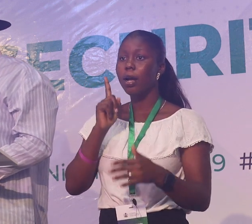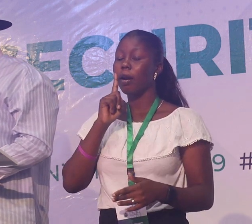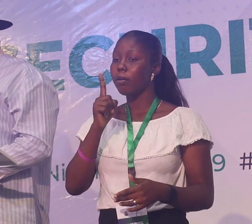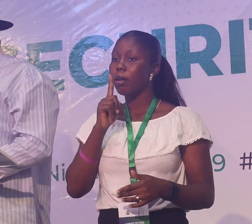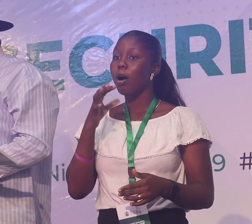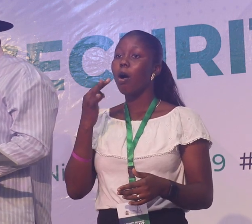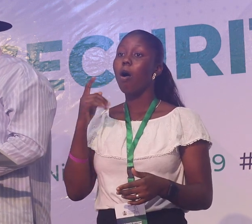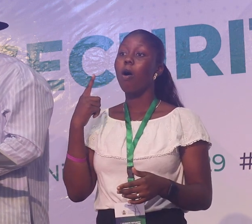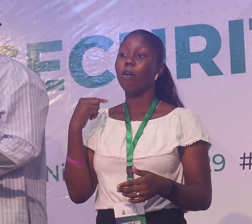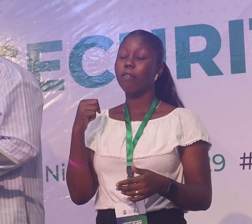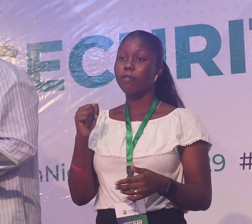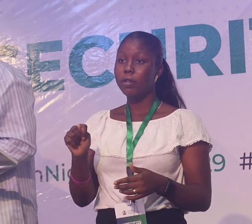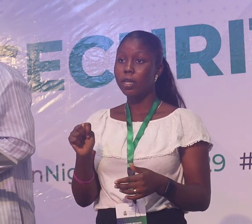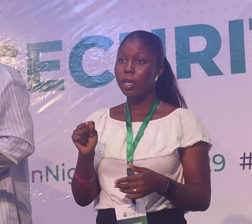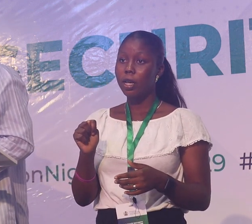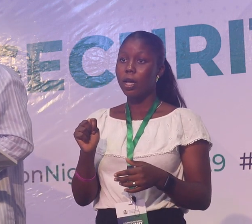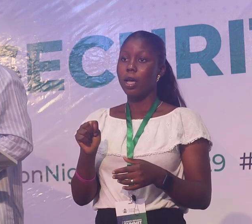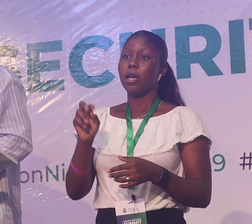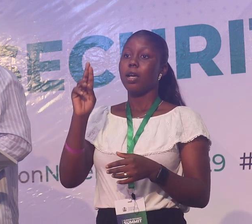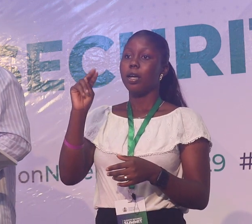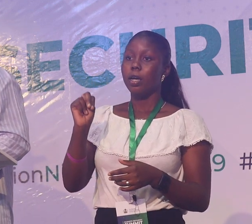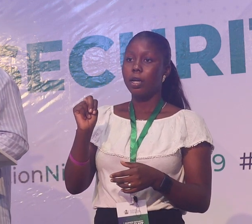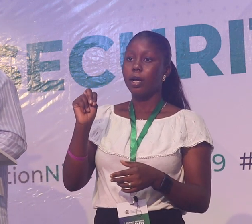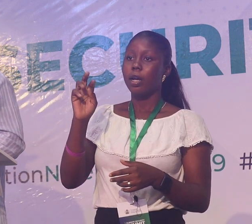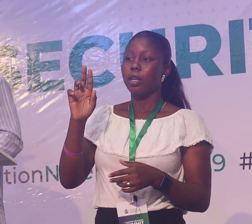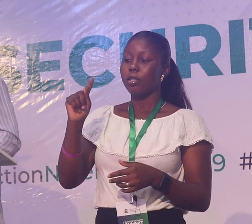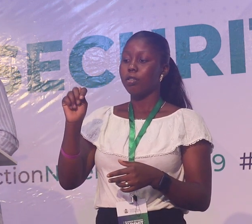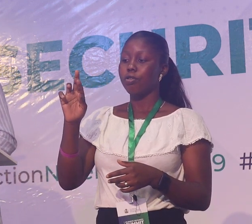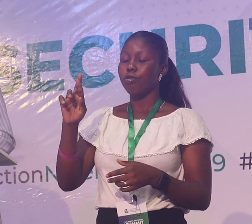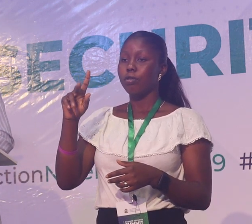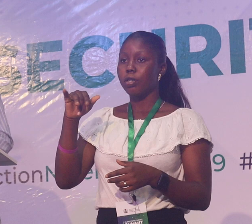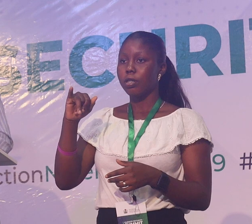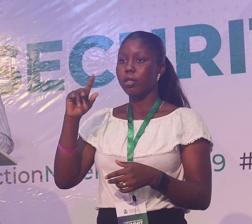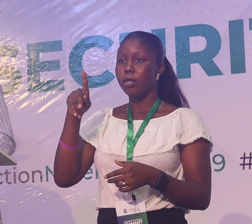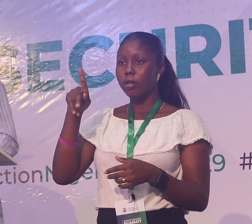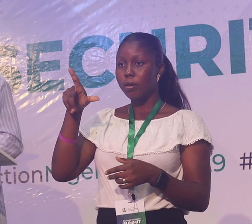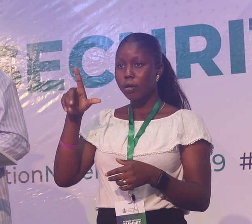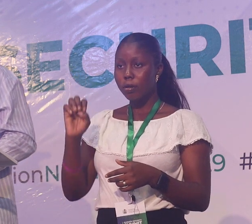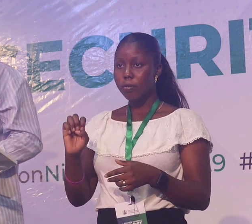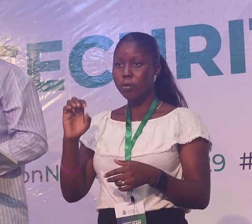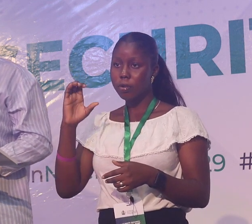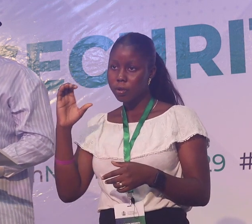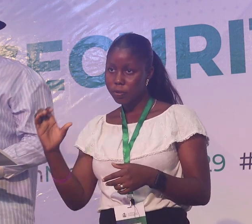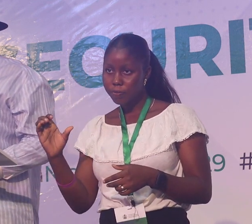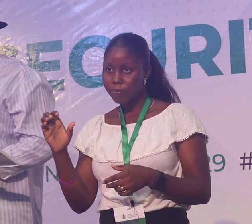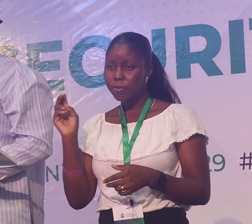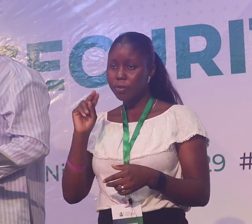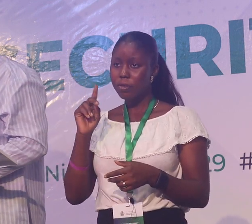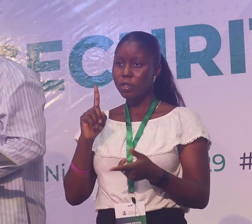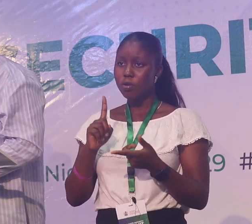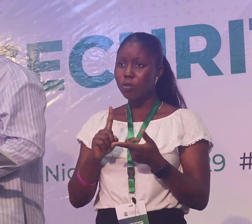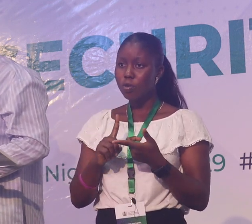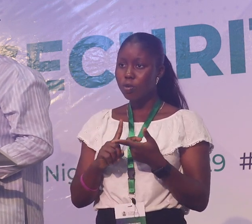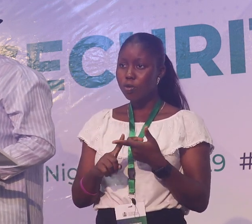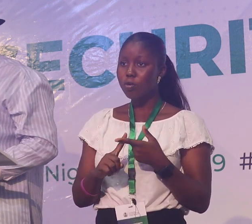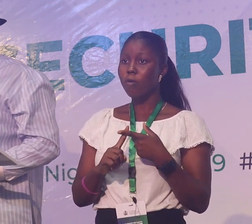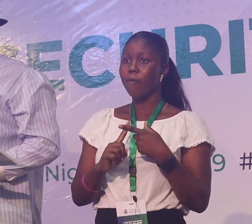the existence of the NCCC. If there is need to fine-tune the governance